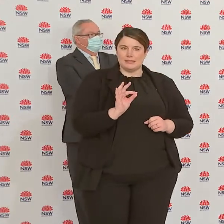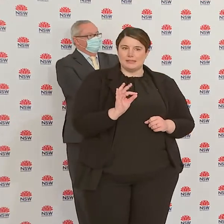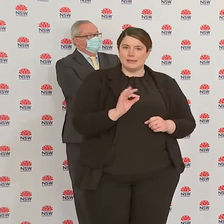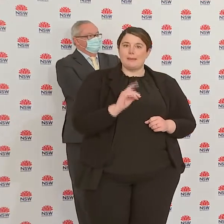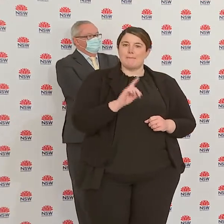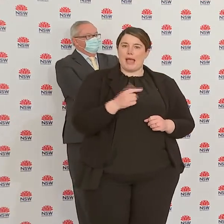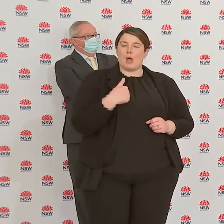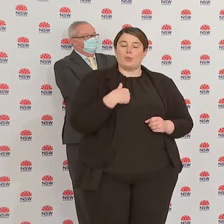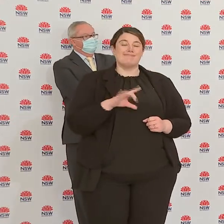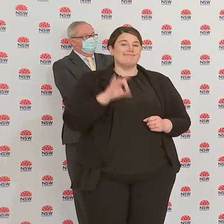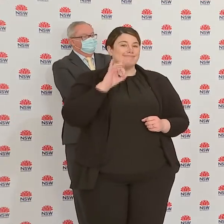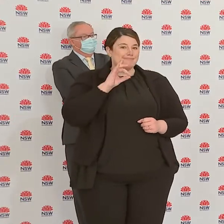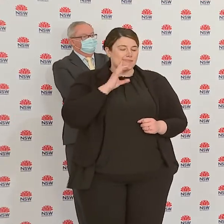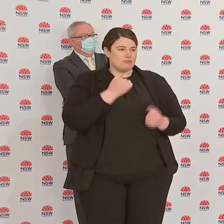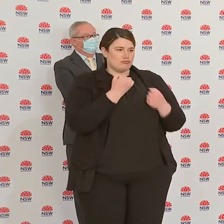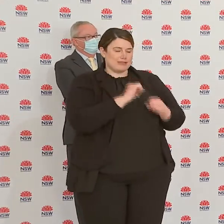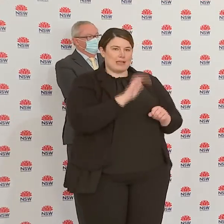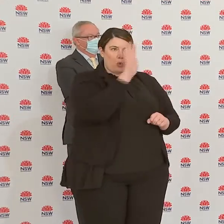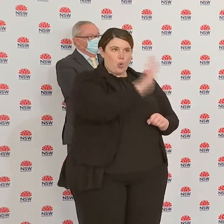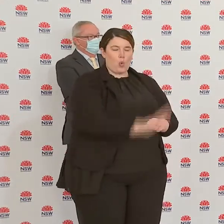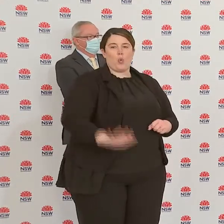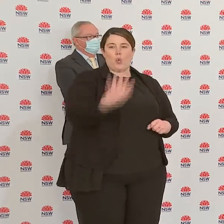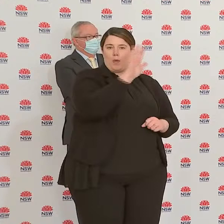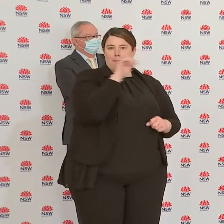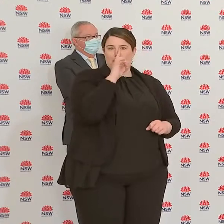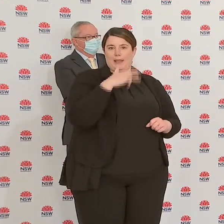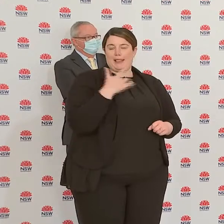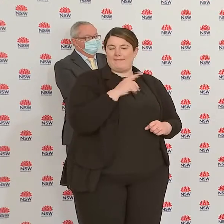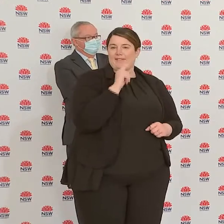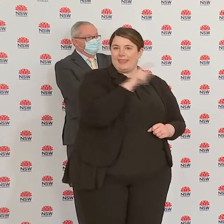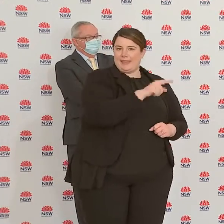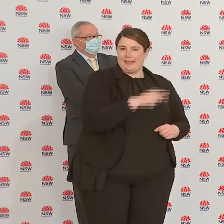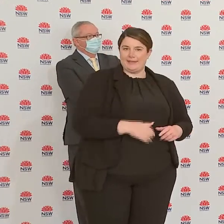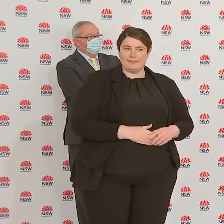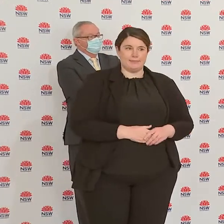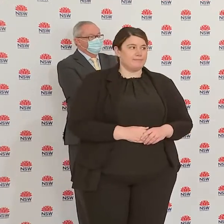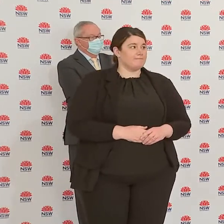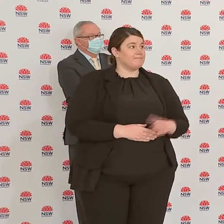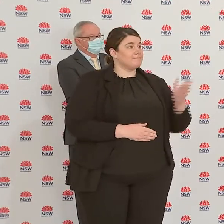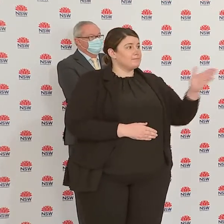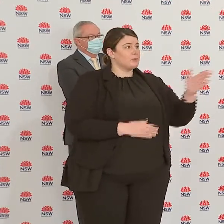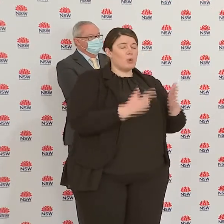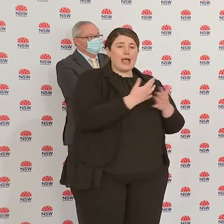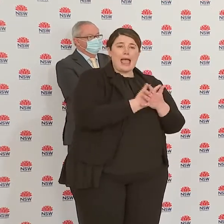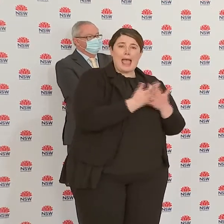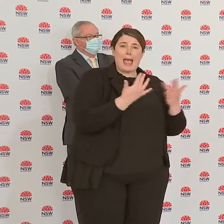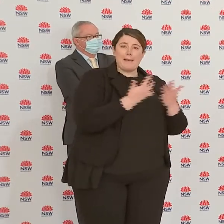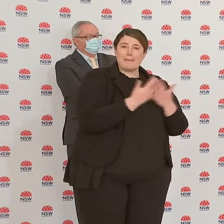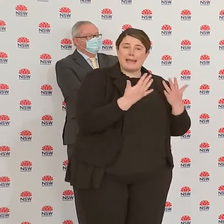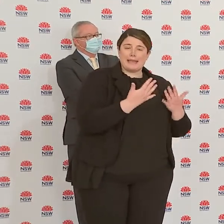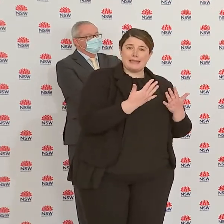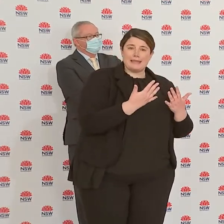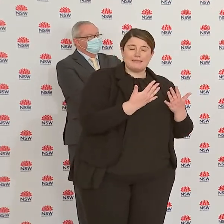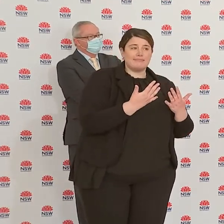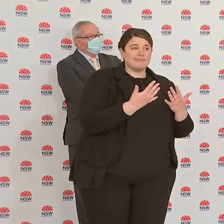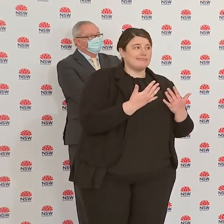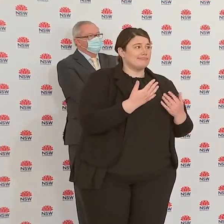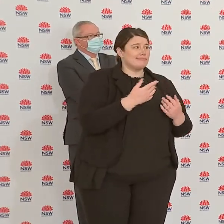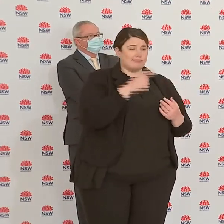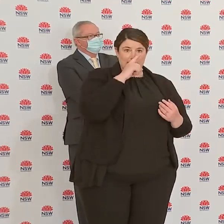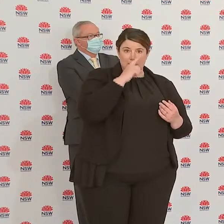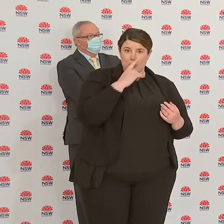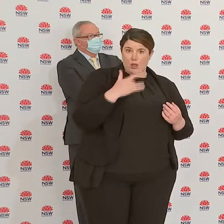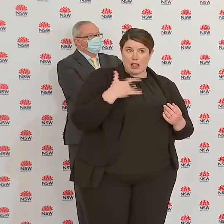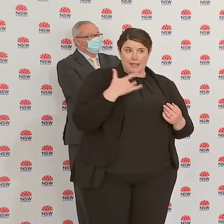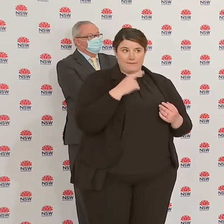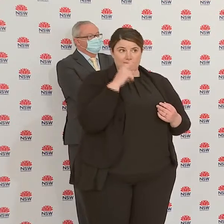been precautionary action to protect the residents. And can I roughly residents you're talking about? Sorry? Do you know roughly how many residents